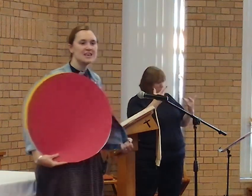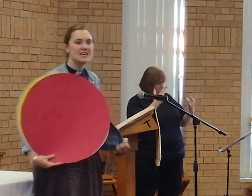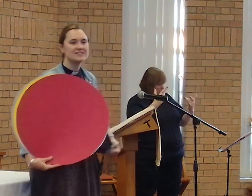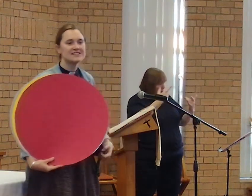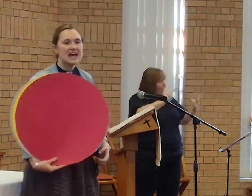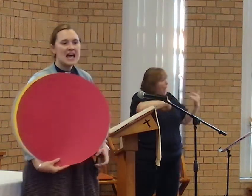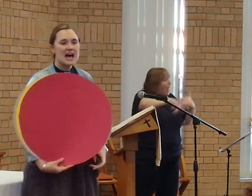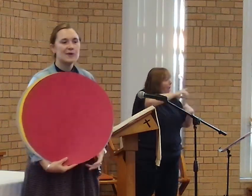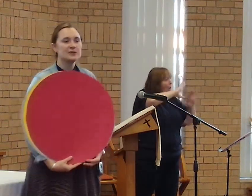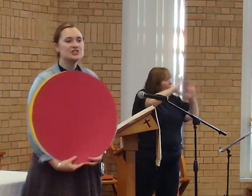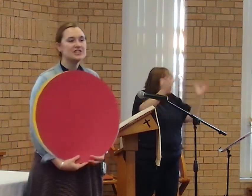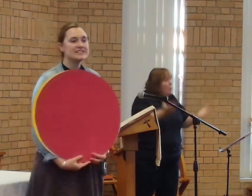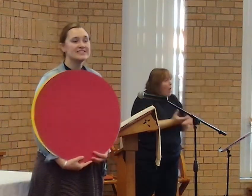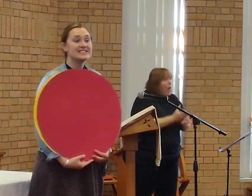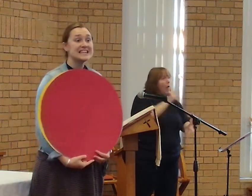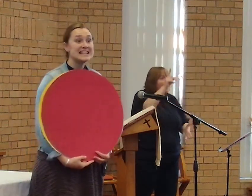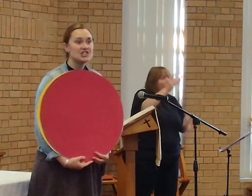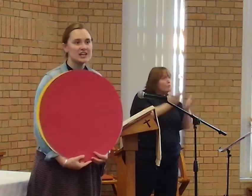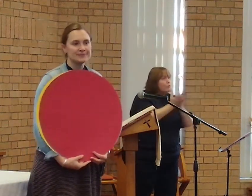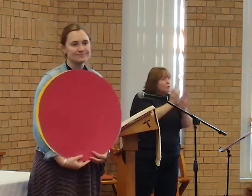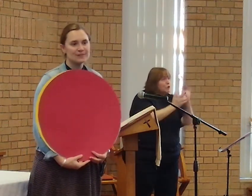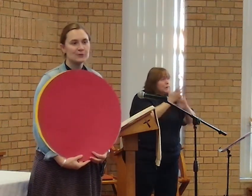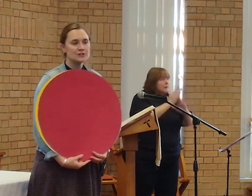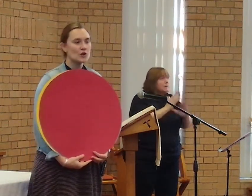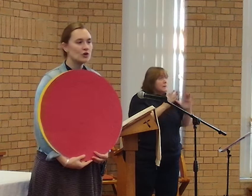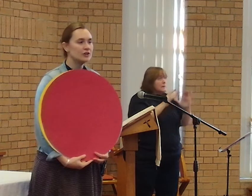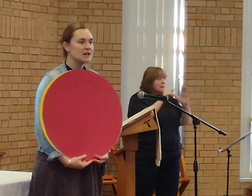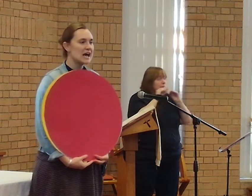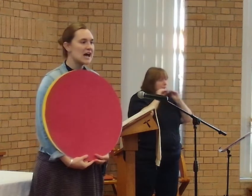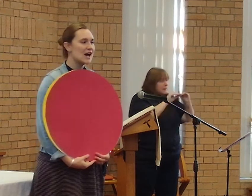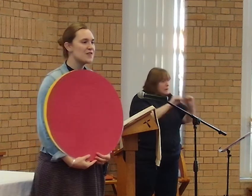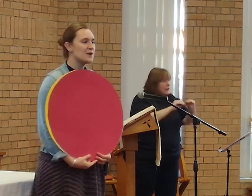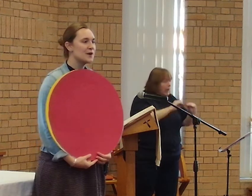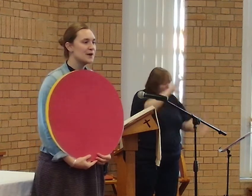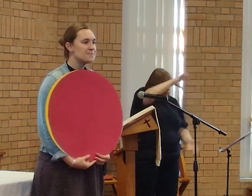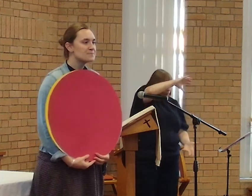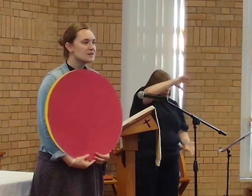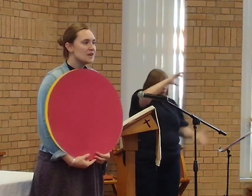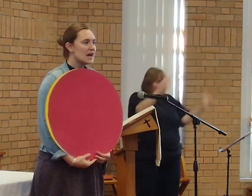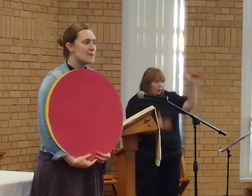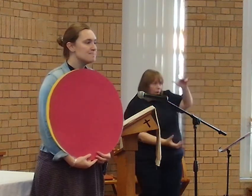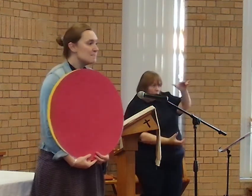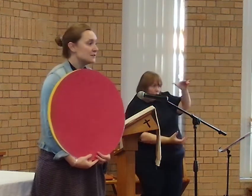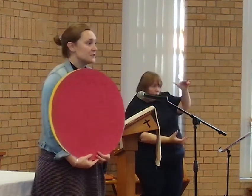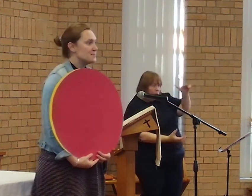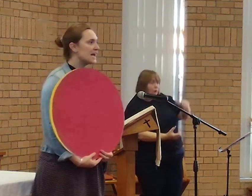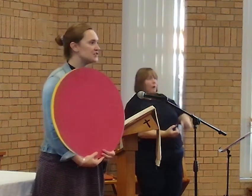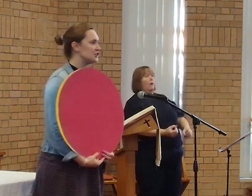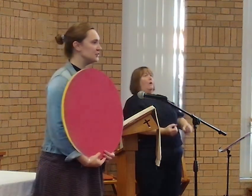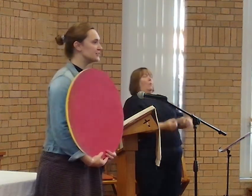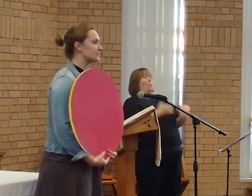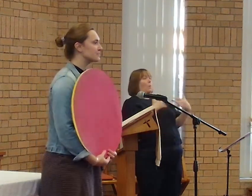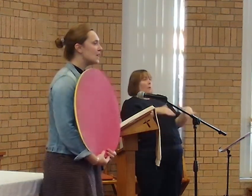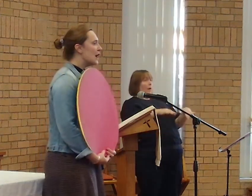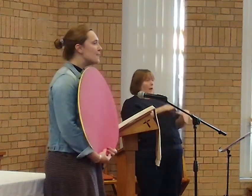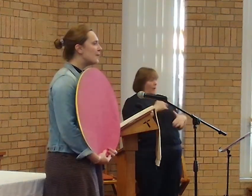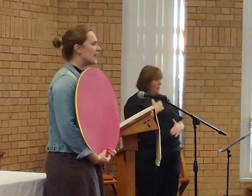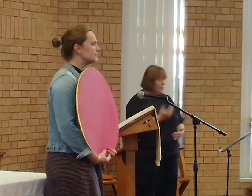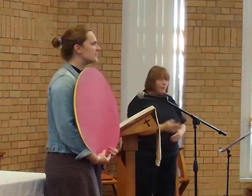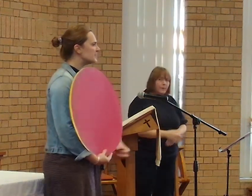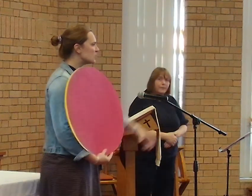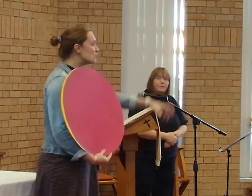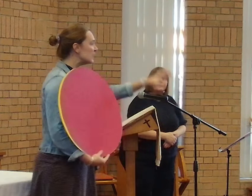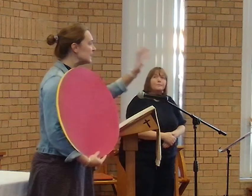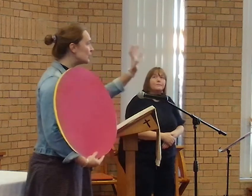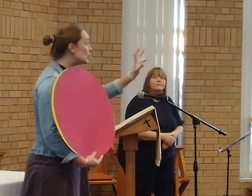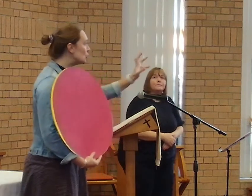down with Jesus' teaching that was on the Mount of Beatitudes. But